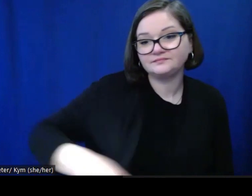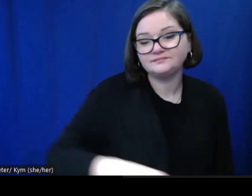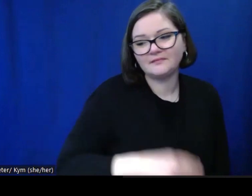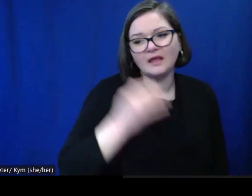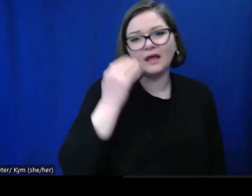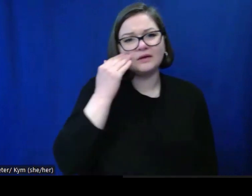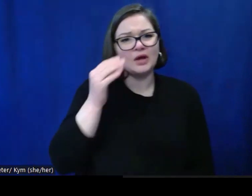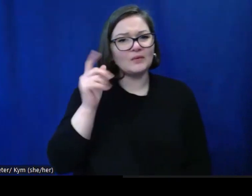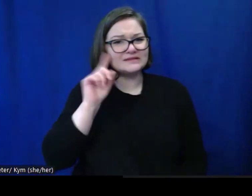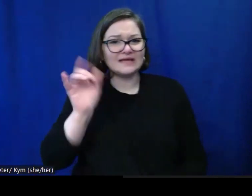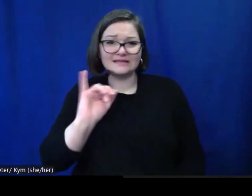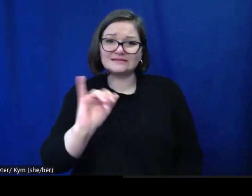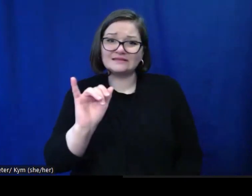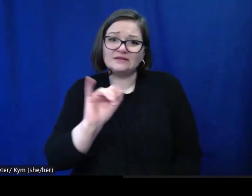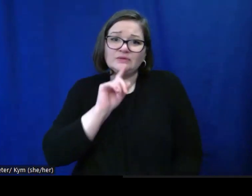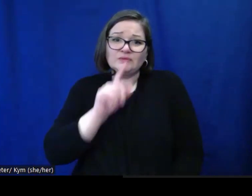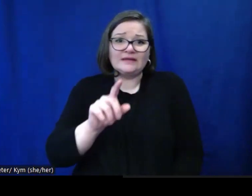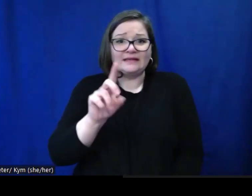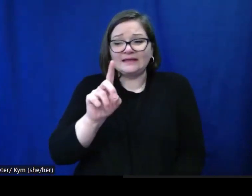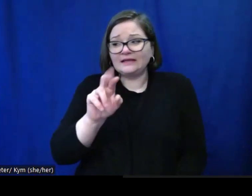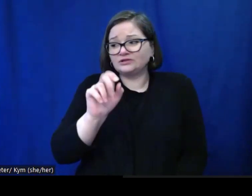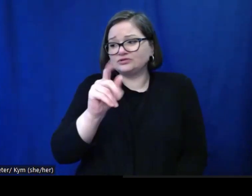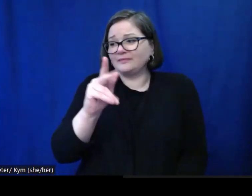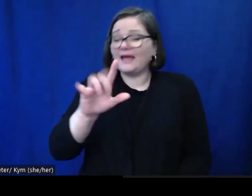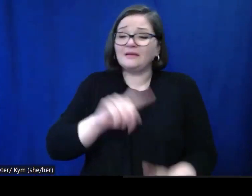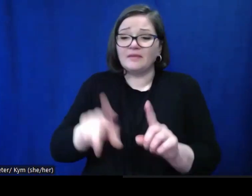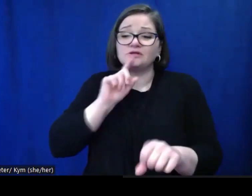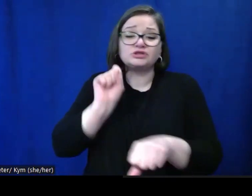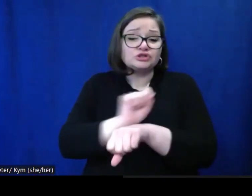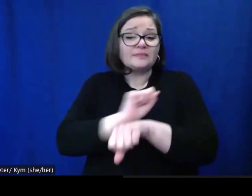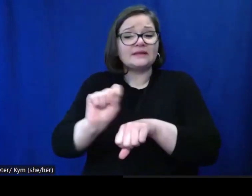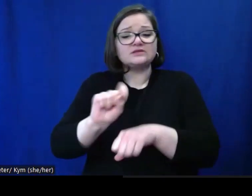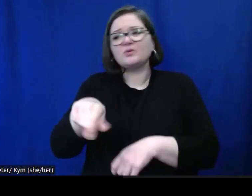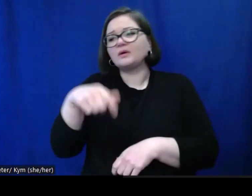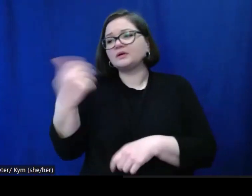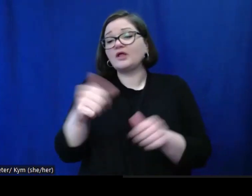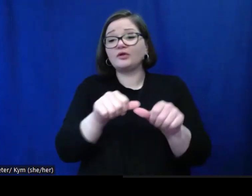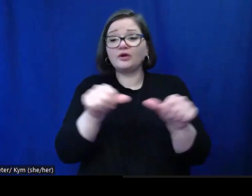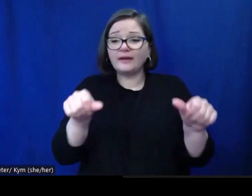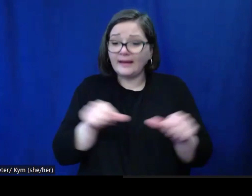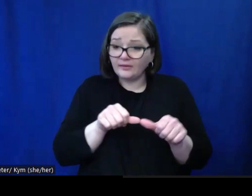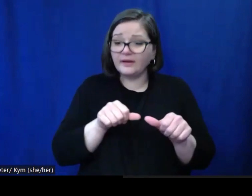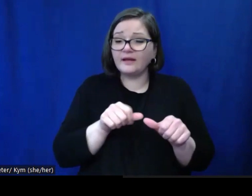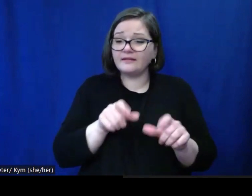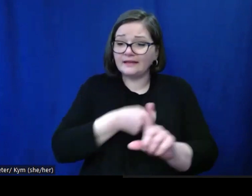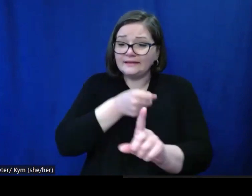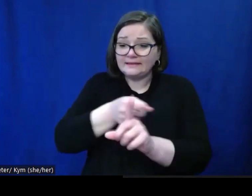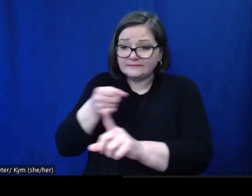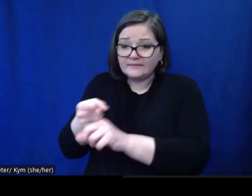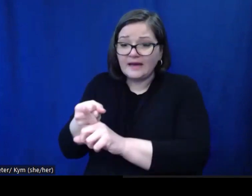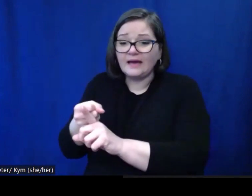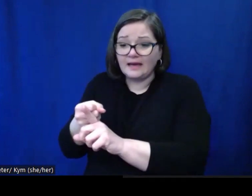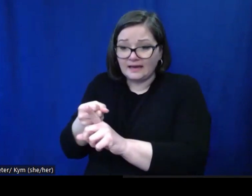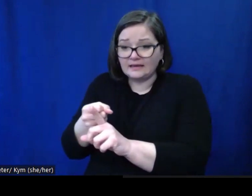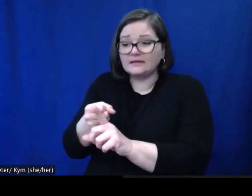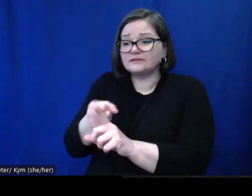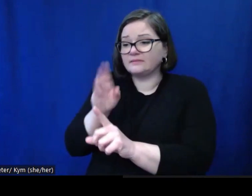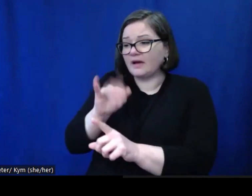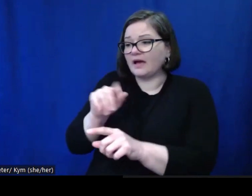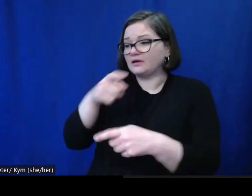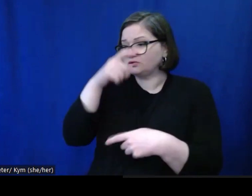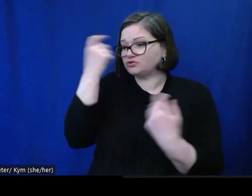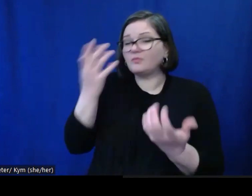really dramatic, but really is true. Okay, so another area that is impacted by trauma would